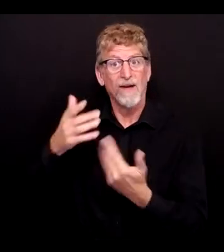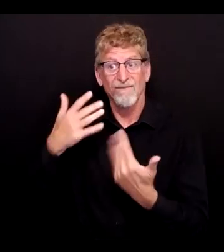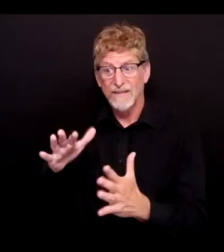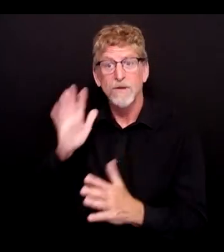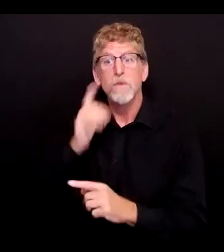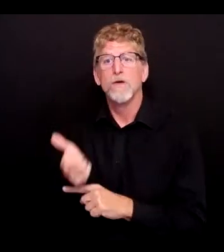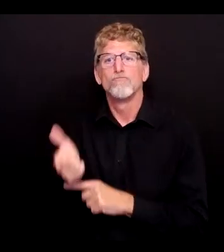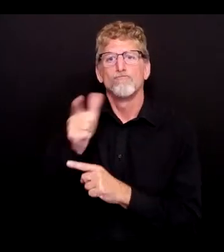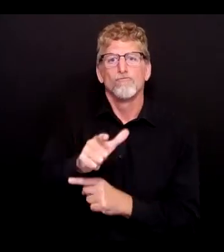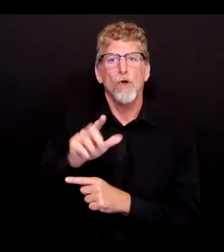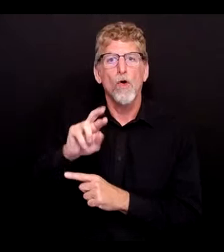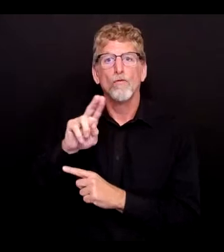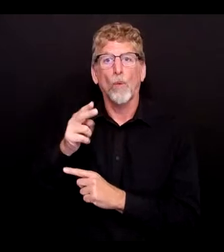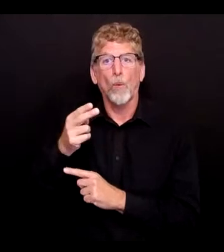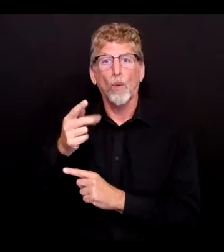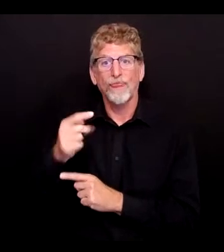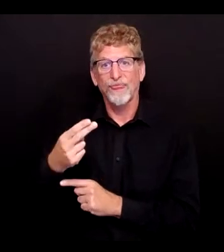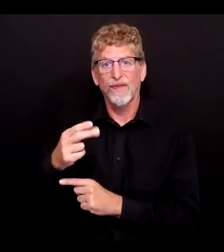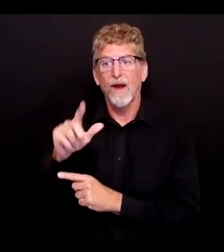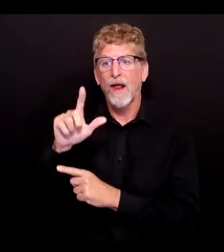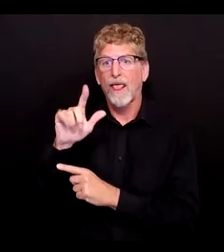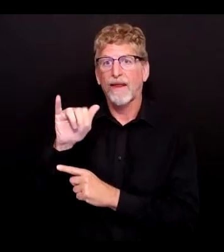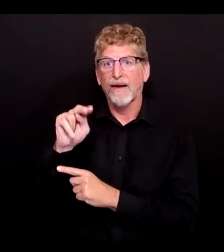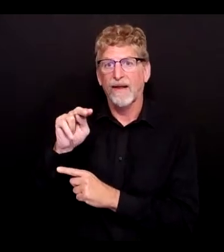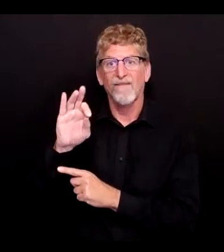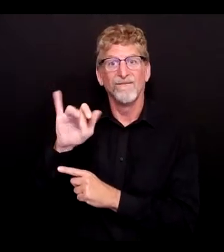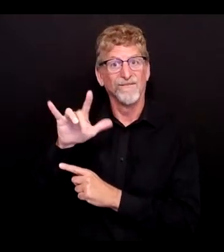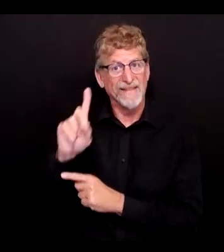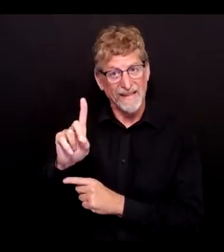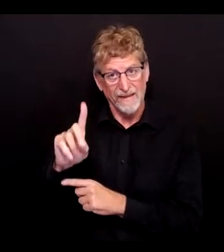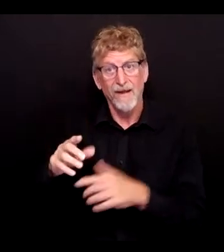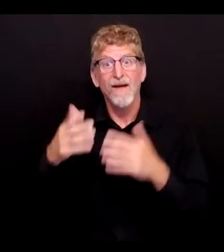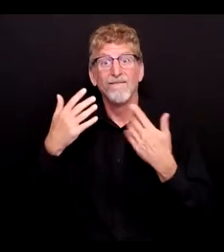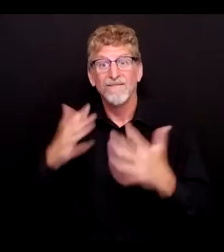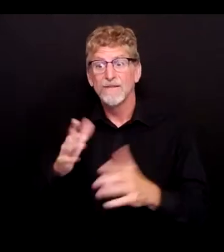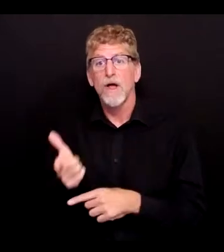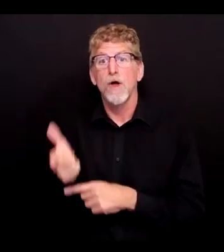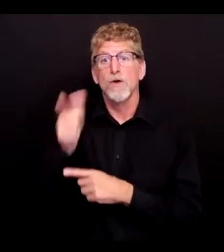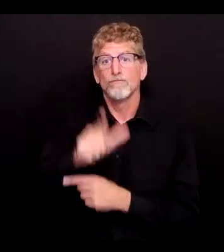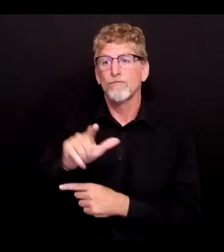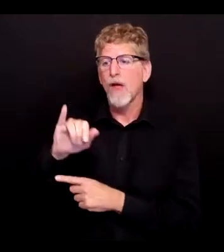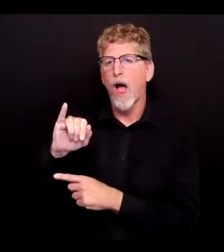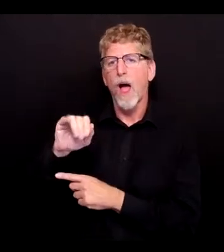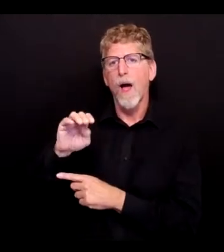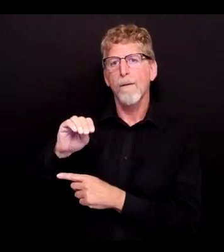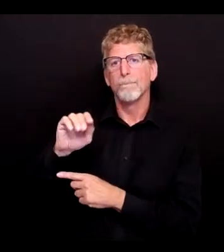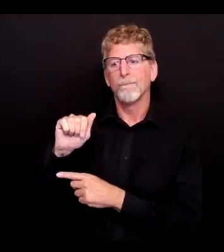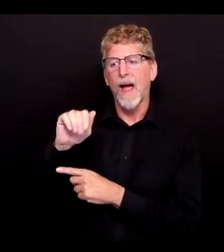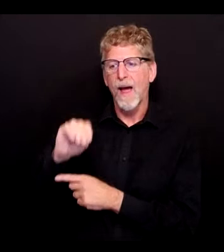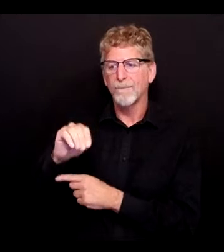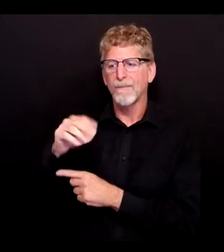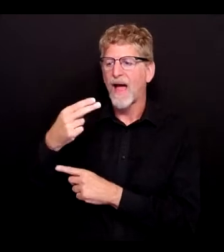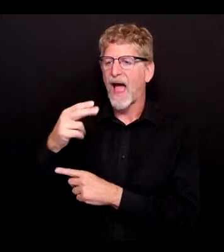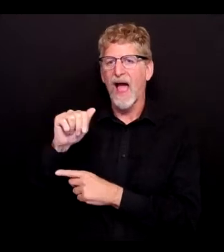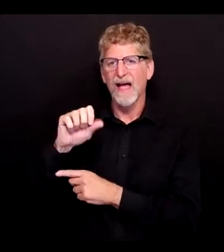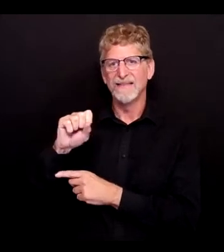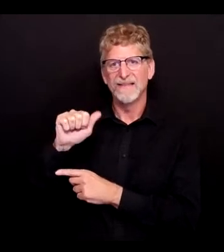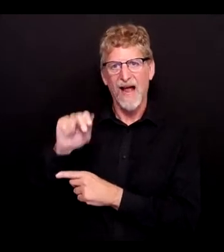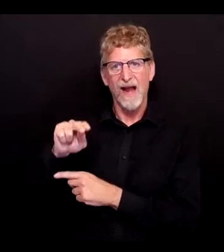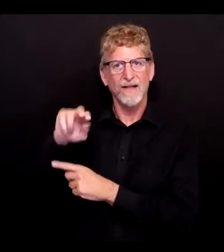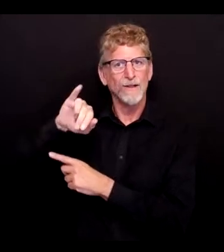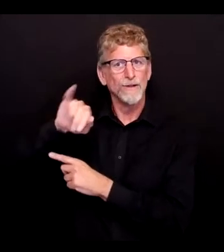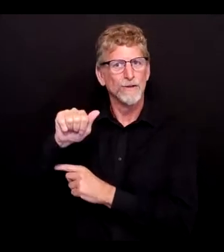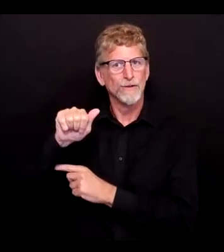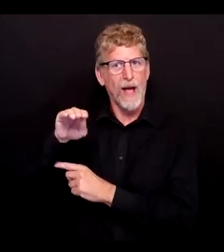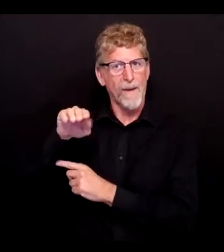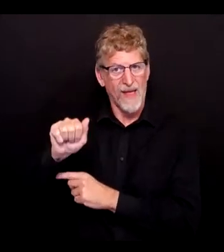North America. We'll then open it up for questions from reporters. With that, I will now turn it over to Commissioner Malcolm. Thank you, Mike, and good